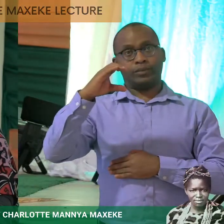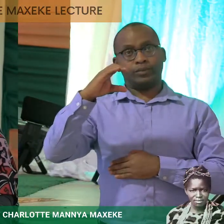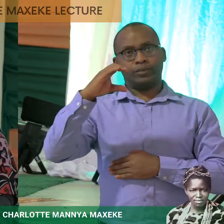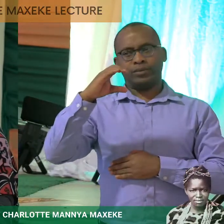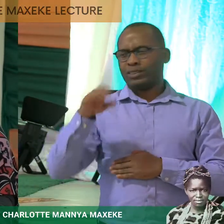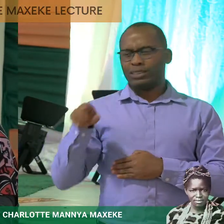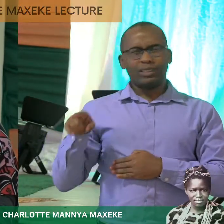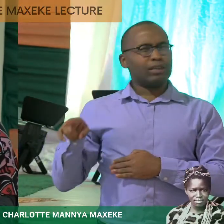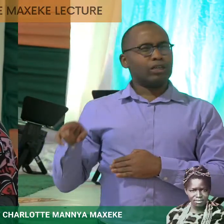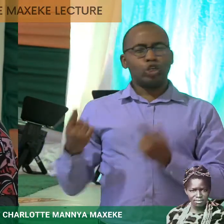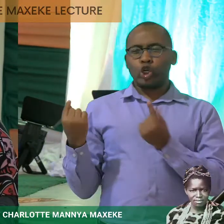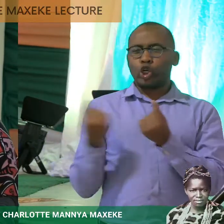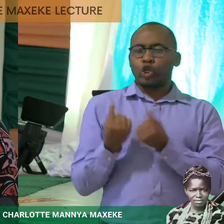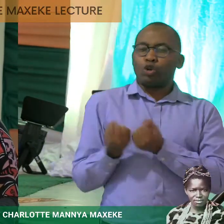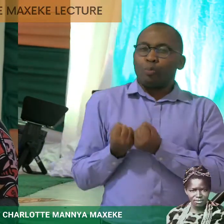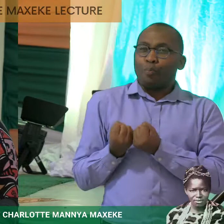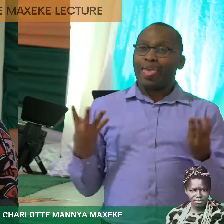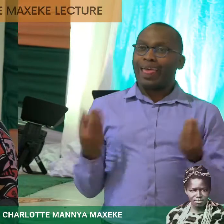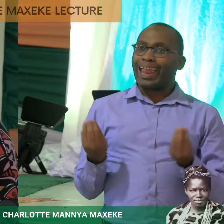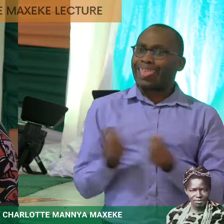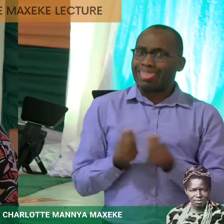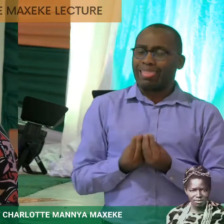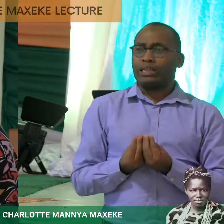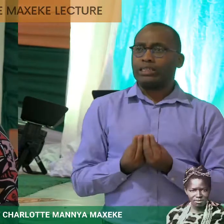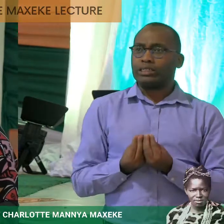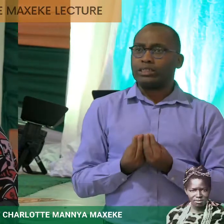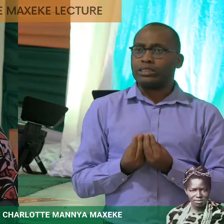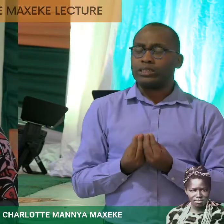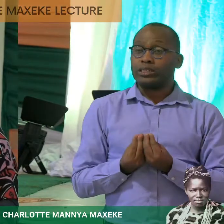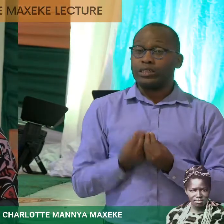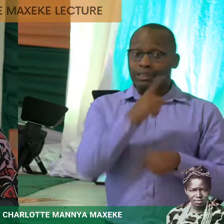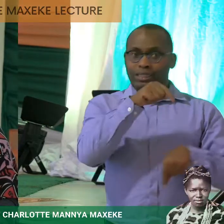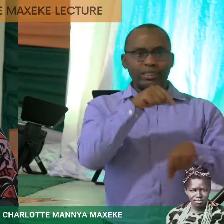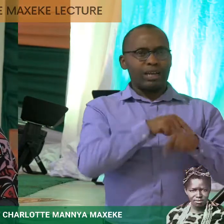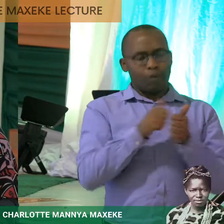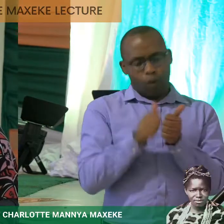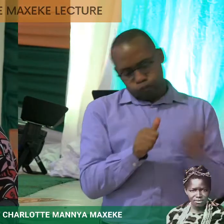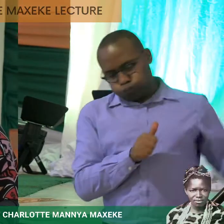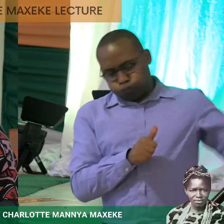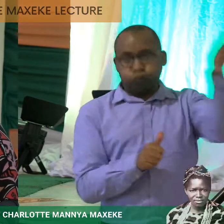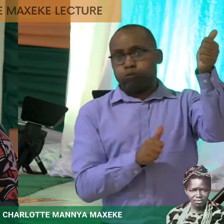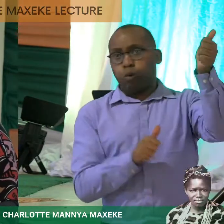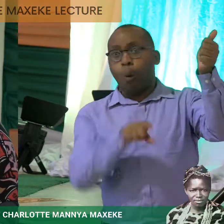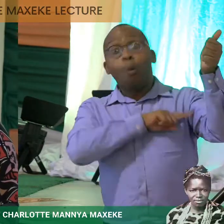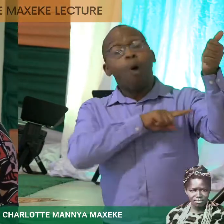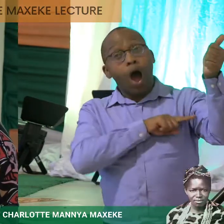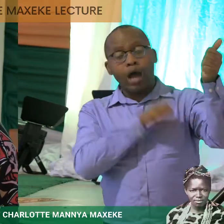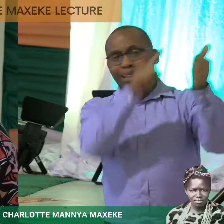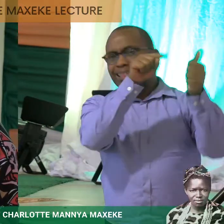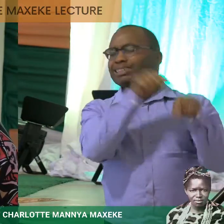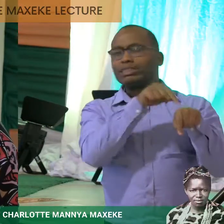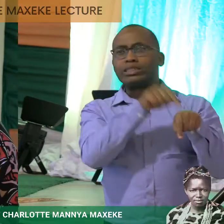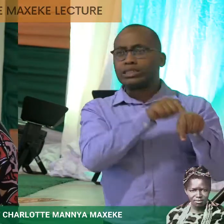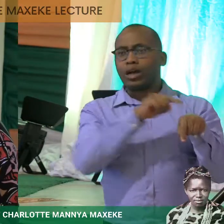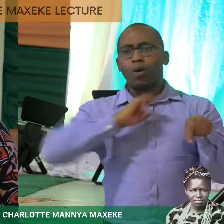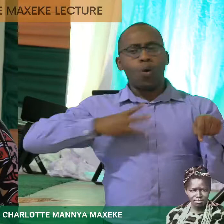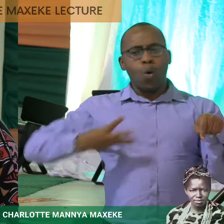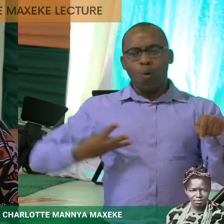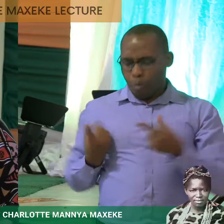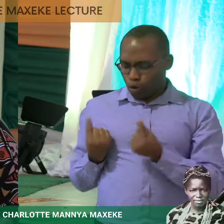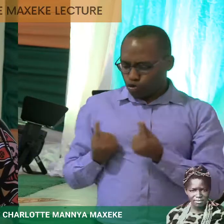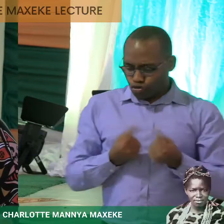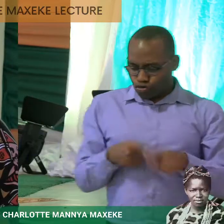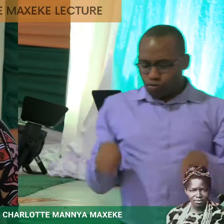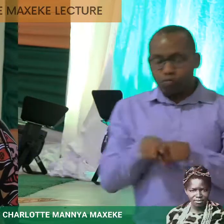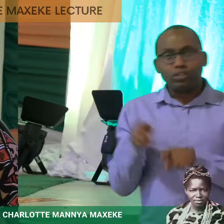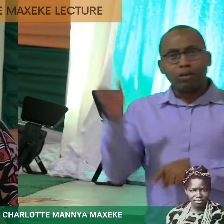her times, as it had not been expected that a woman, regardless of her standing and education background,